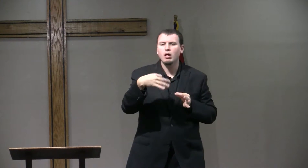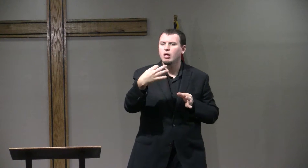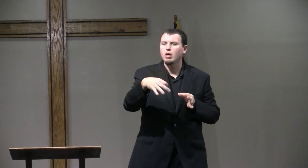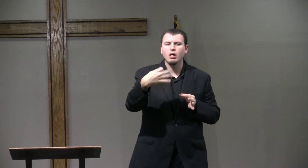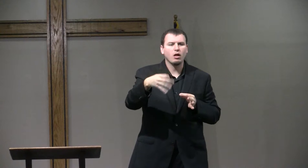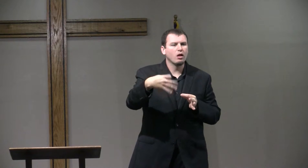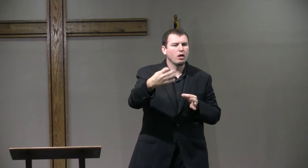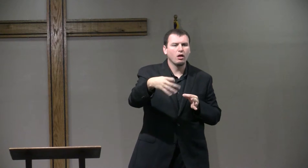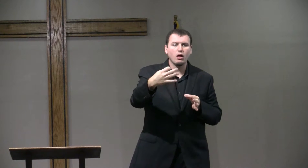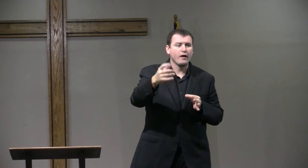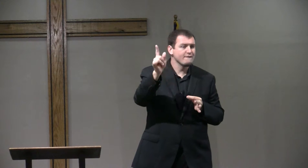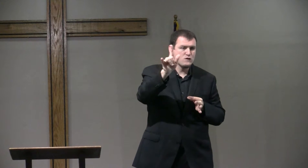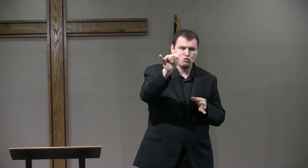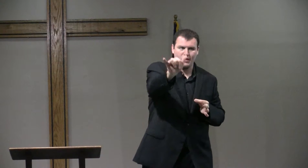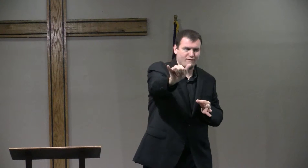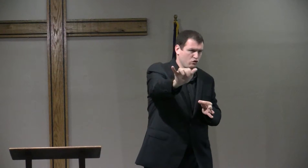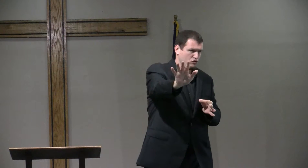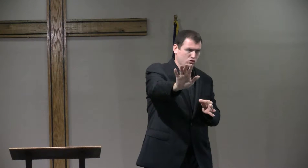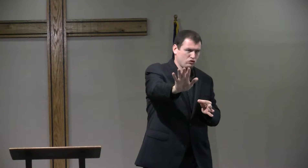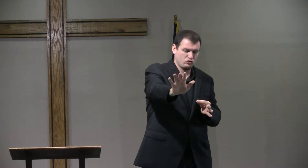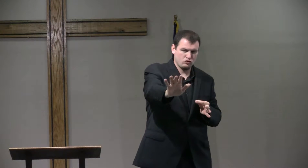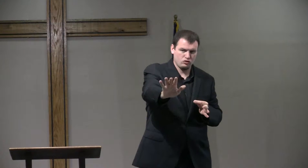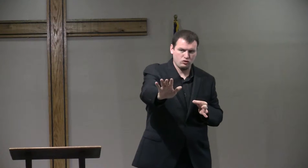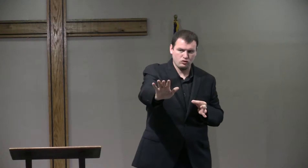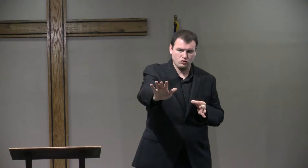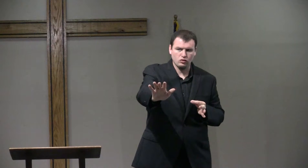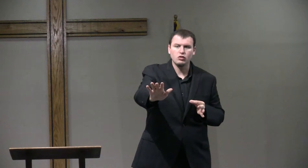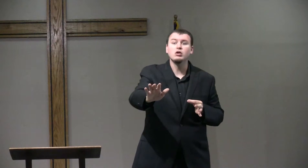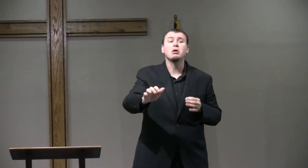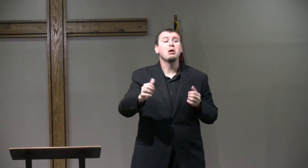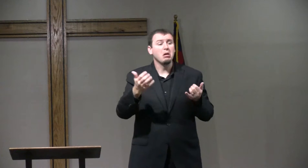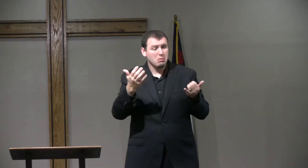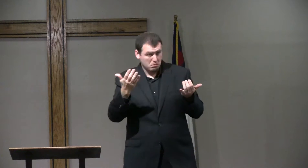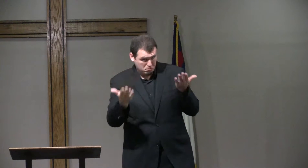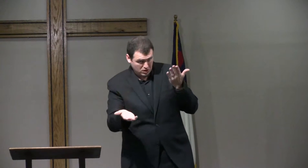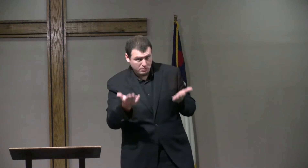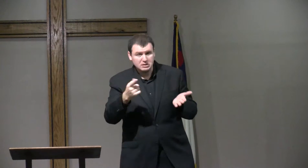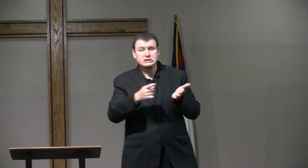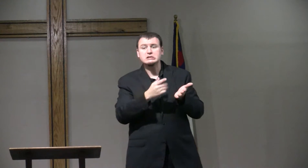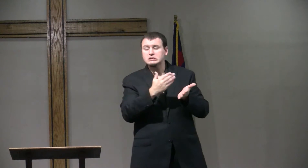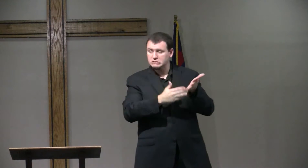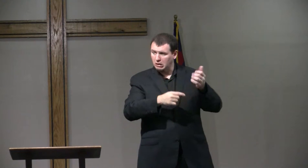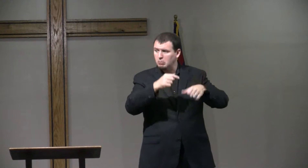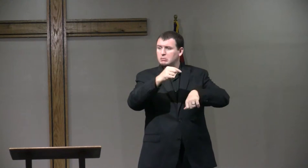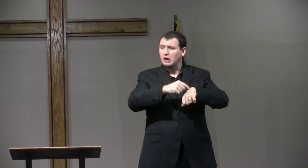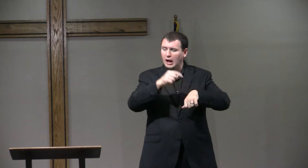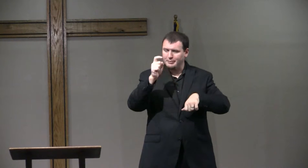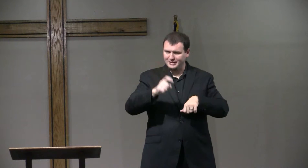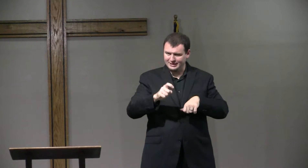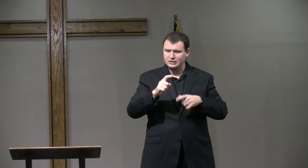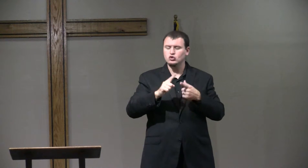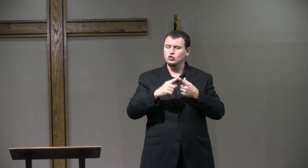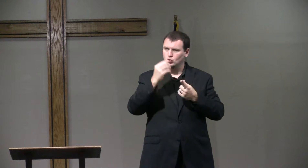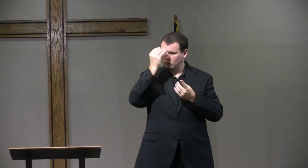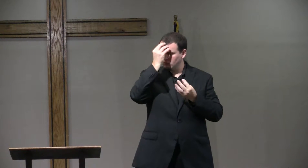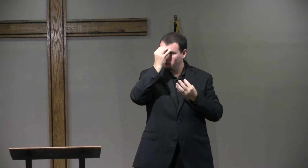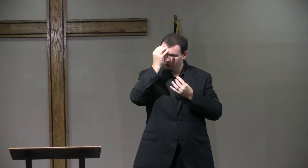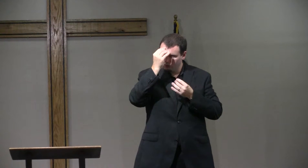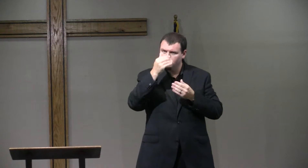Meaning, don't put it off. Don't put it off forever. Don't put the problem off forever. Maybe sometimes